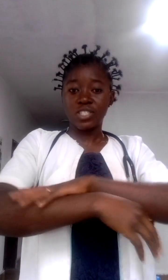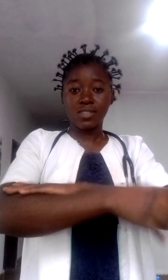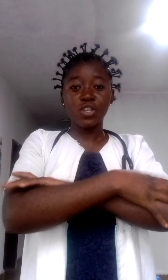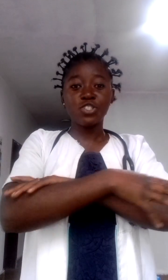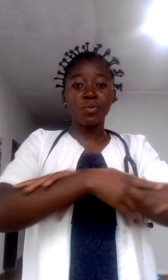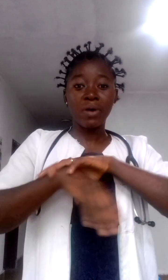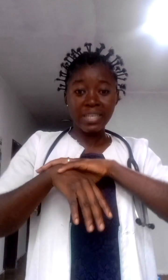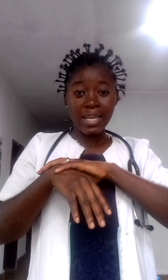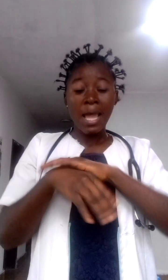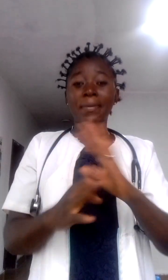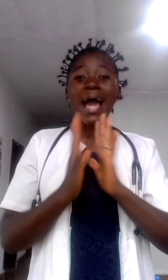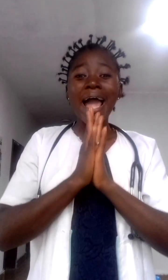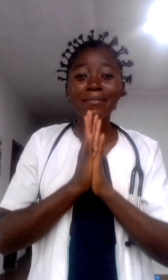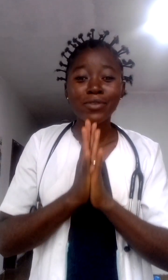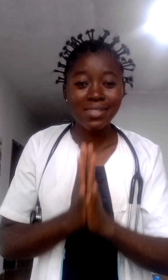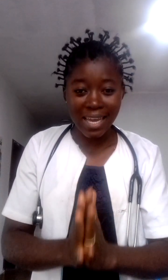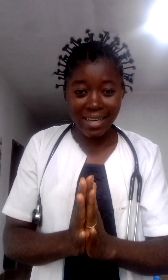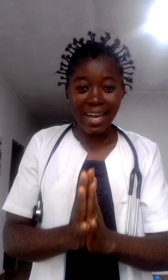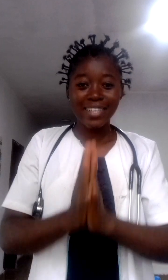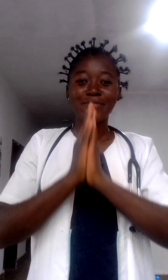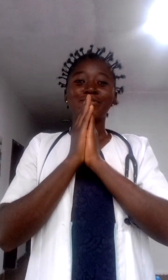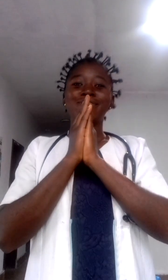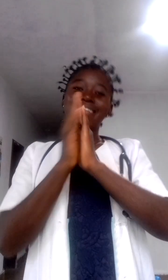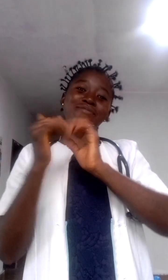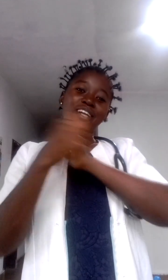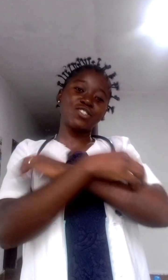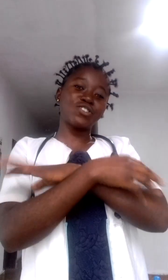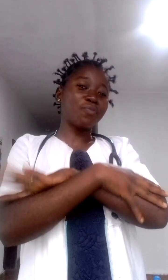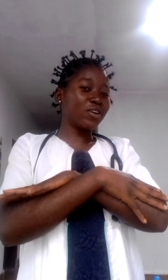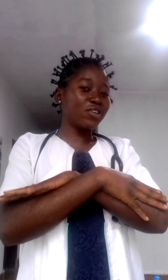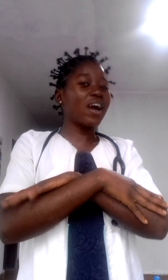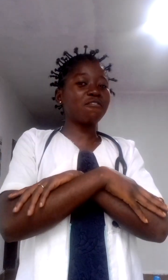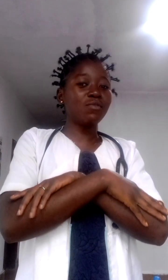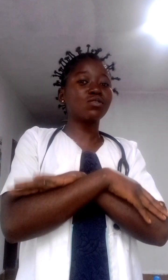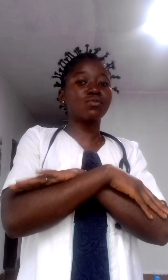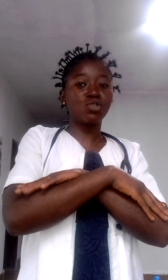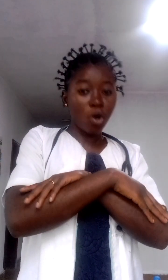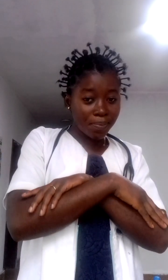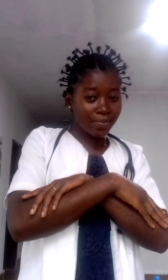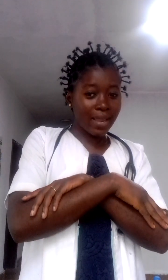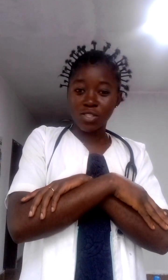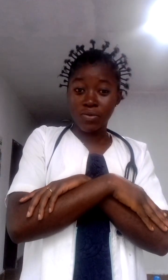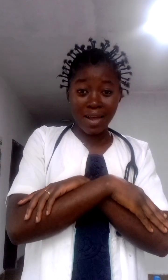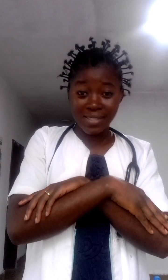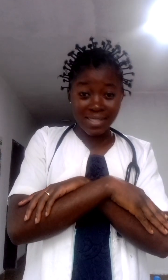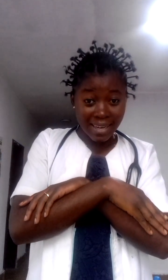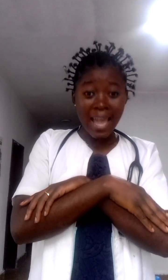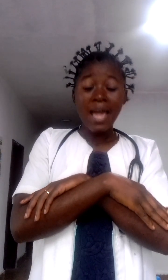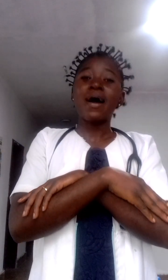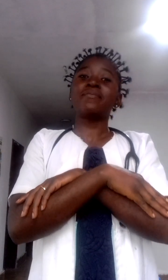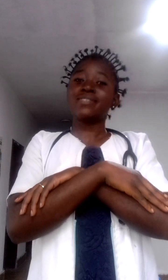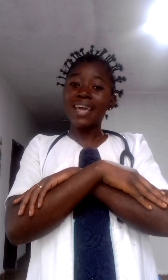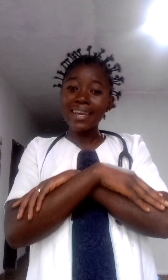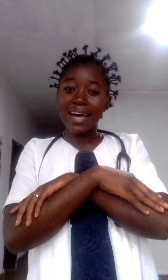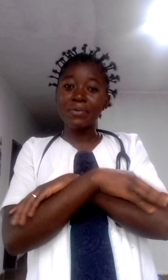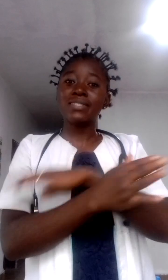rashes on your body. But I am not saying that if you see rashes on your body, you have measles. No, that's not what I've said. I'm saying that within